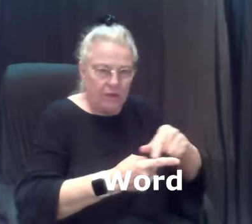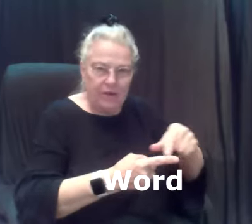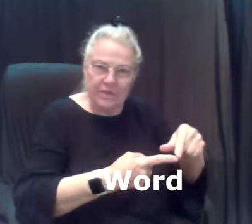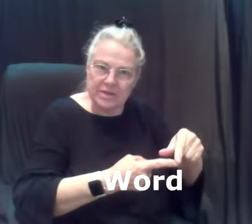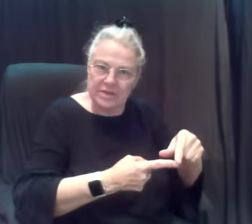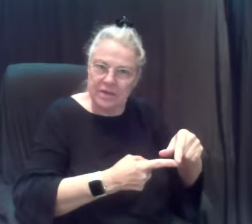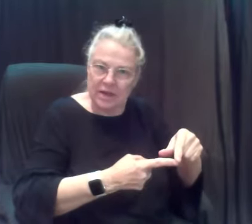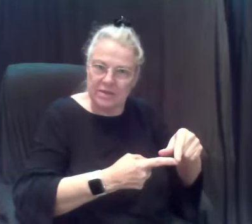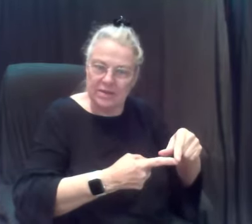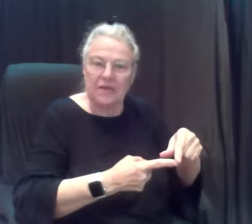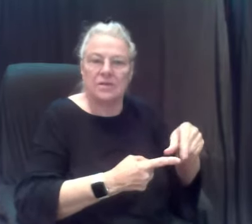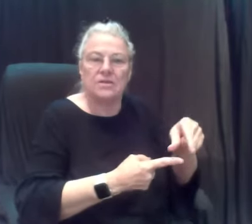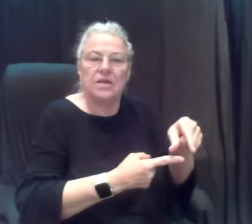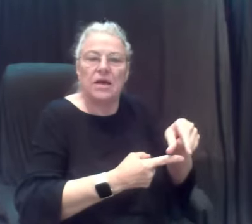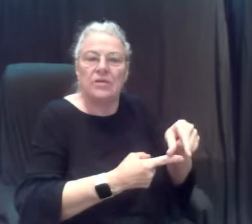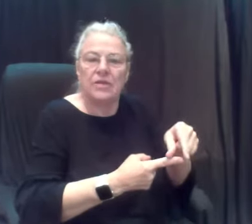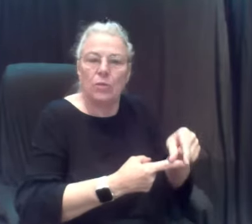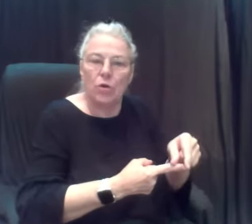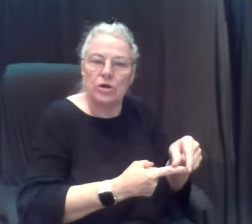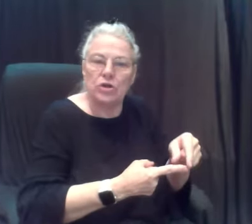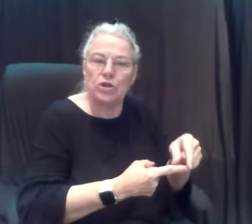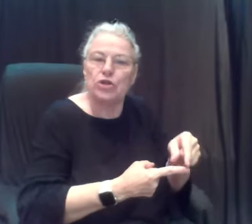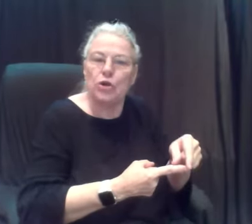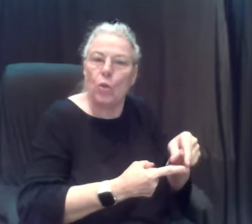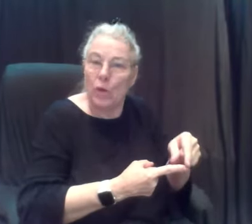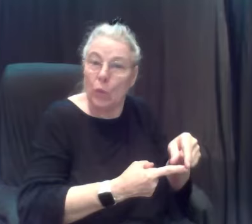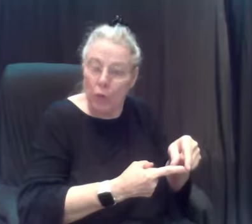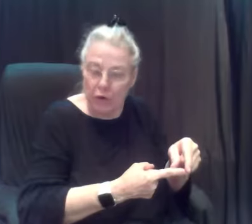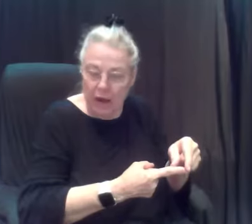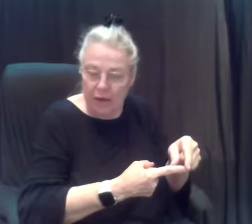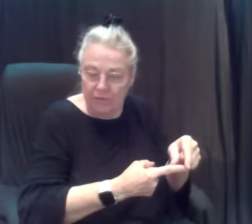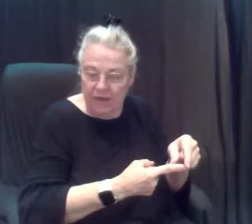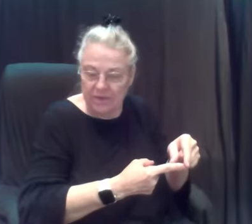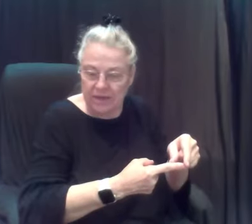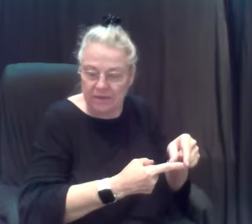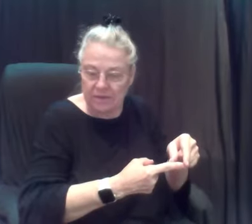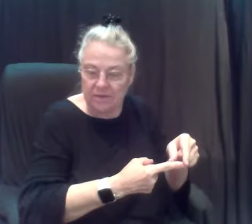this is like a sentence, then we're going to just show one word out of that sentence.